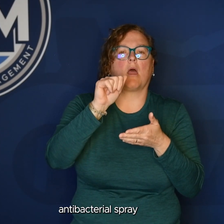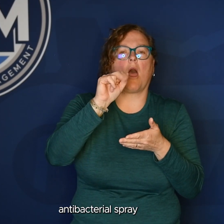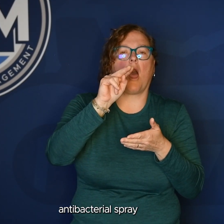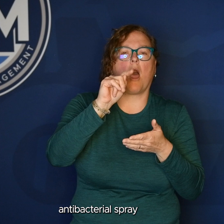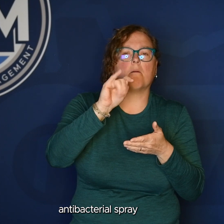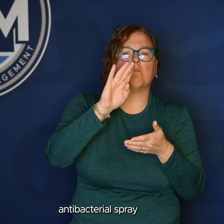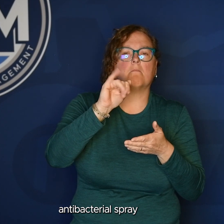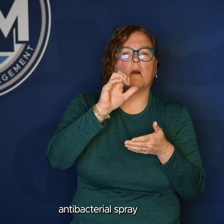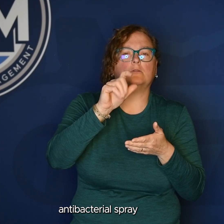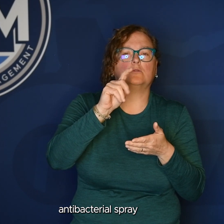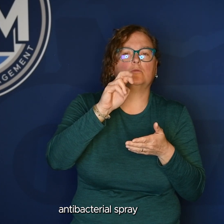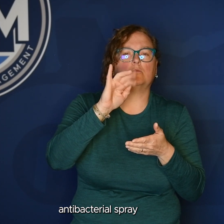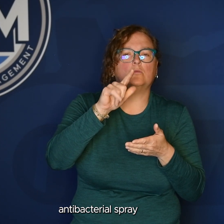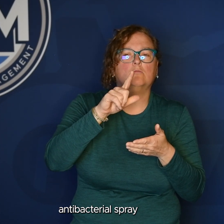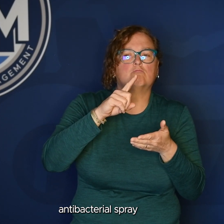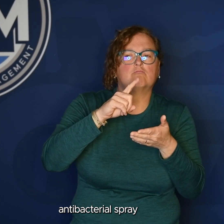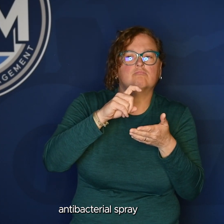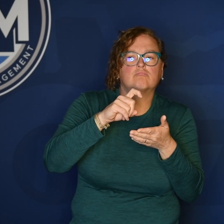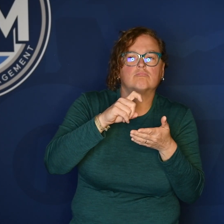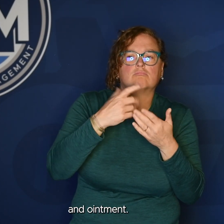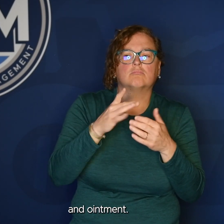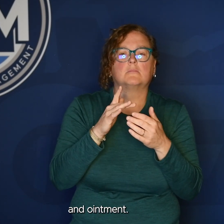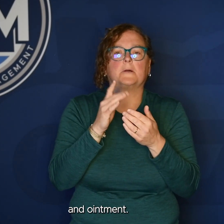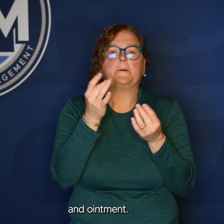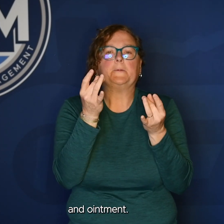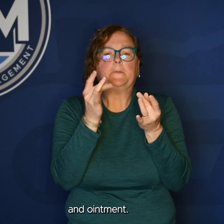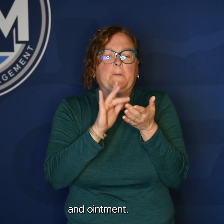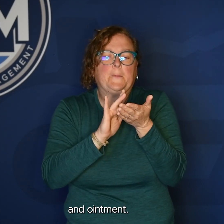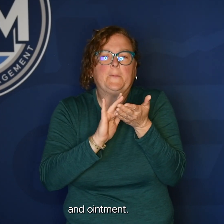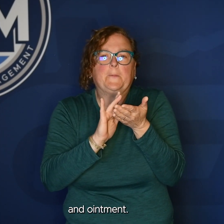antibacterial spray, and ointment,